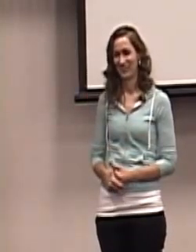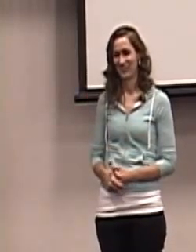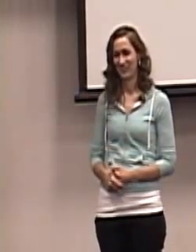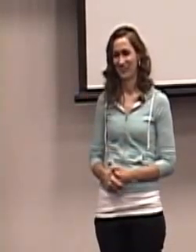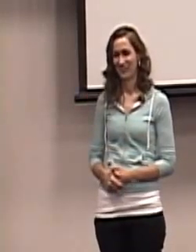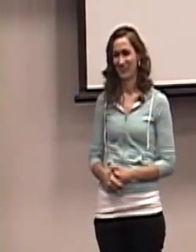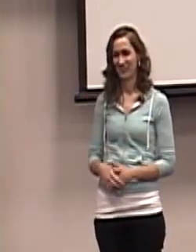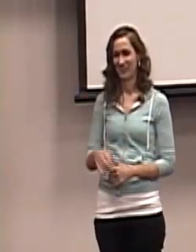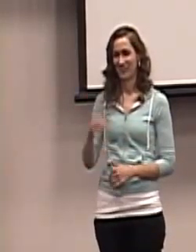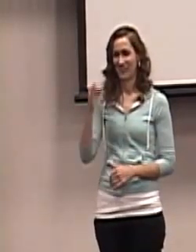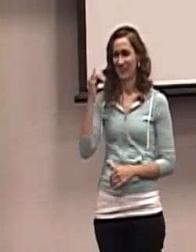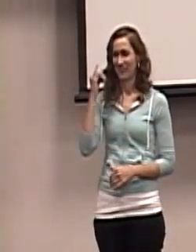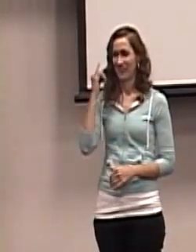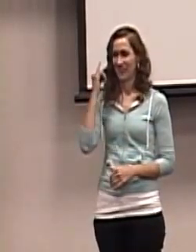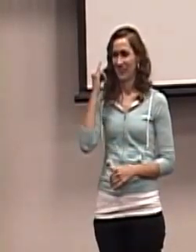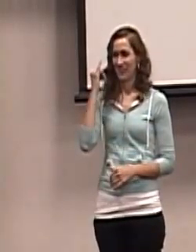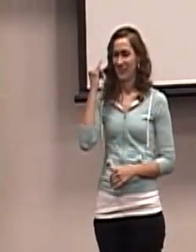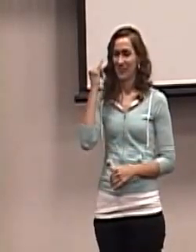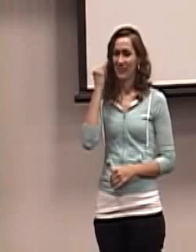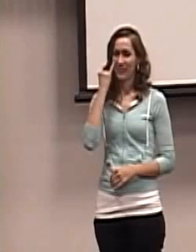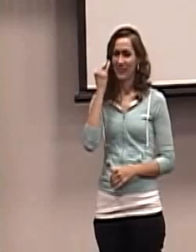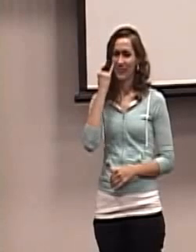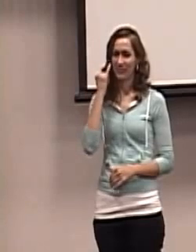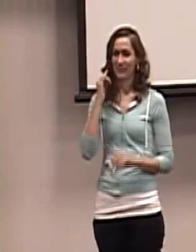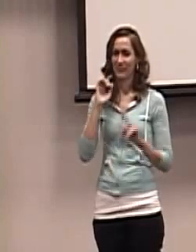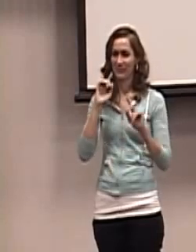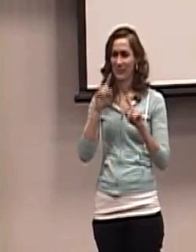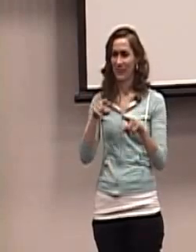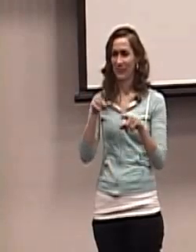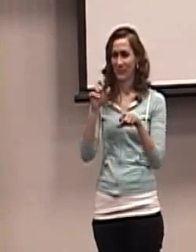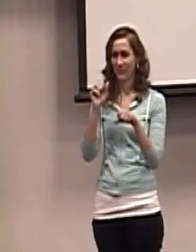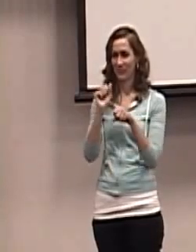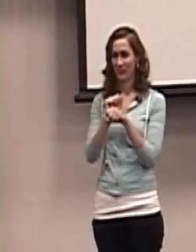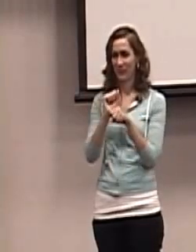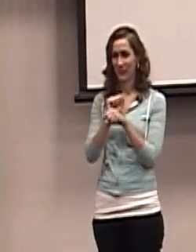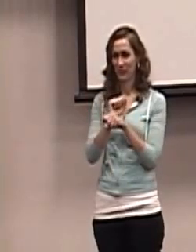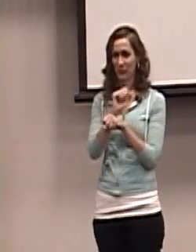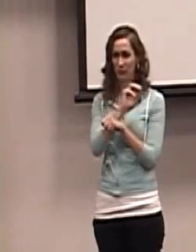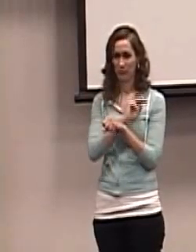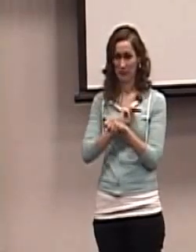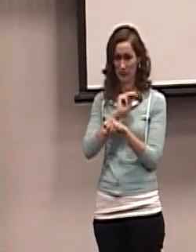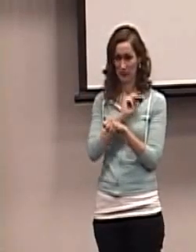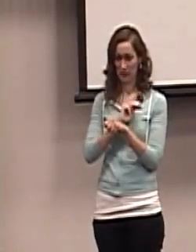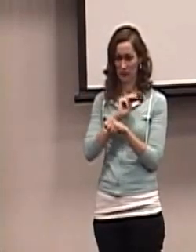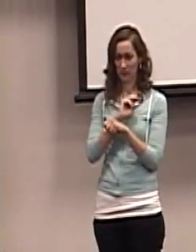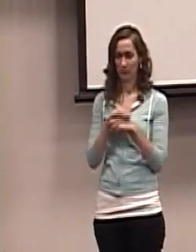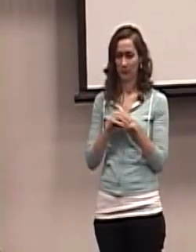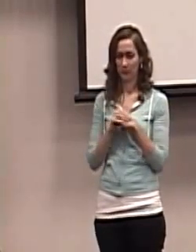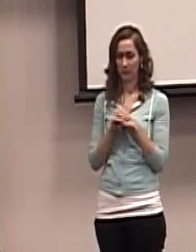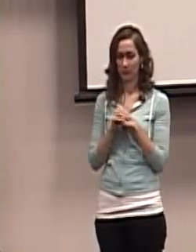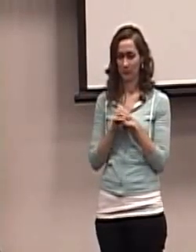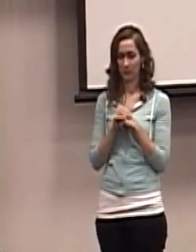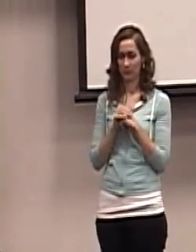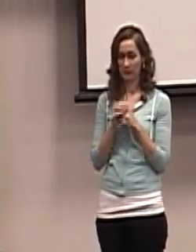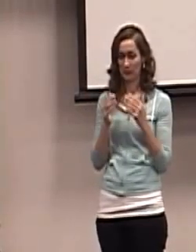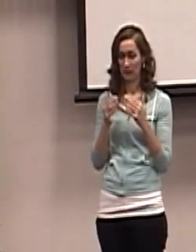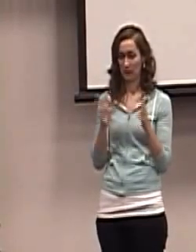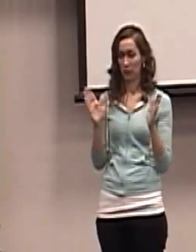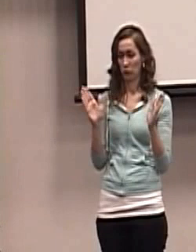If you go into vocational missions, and I'll give very briefly, generally speaking, you